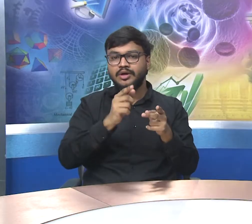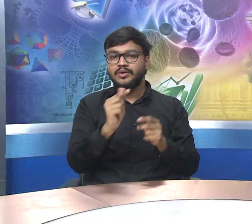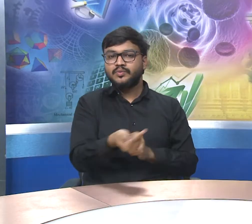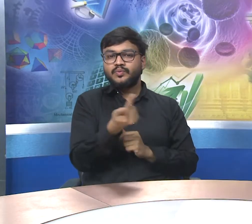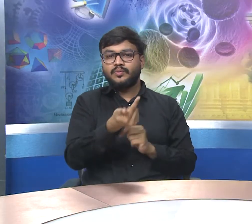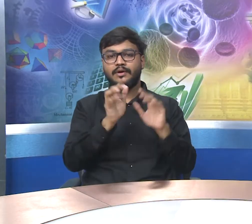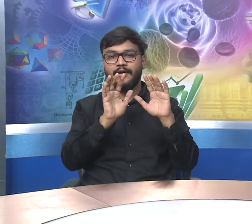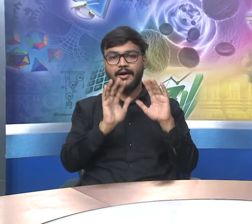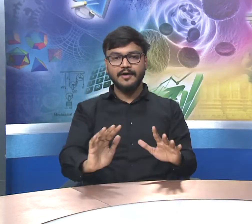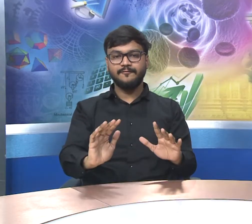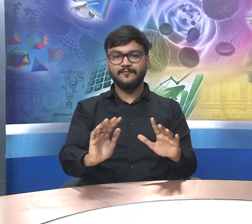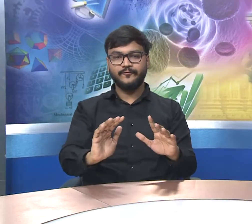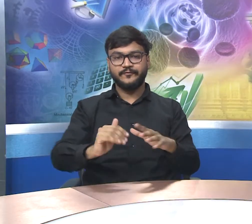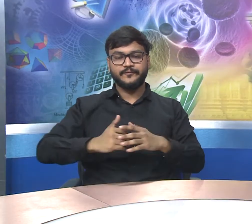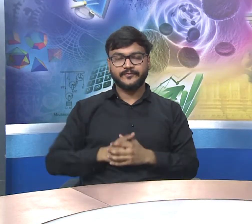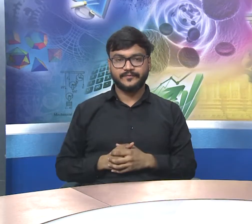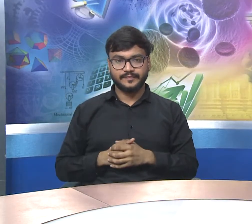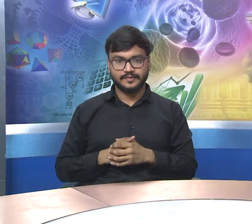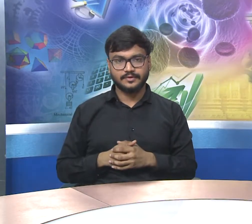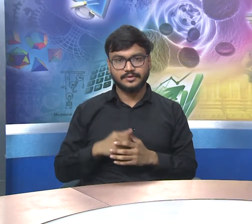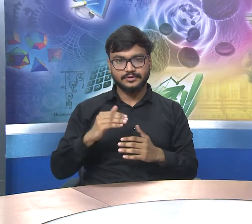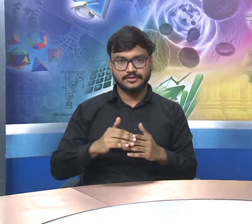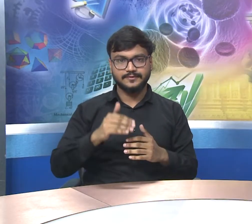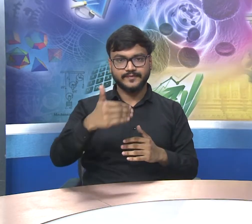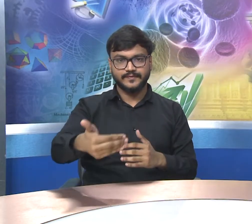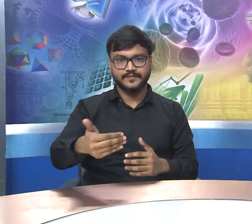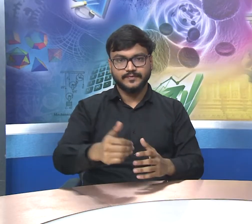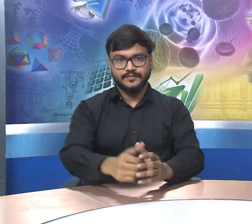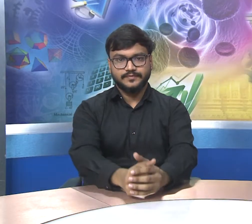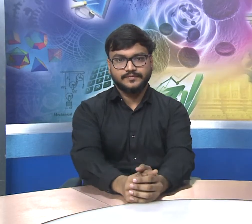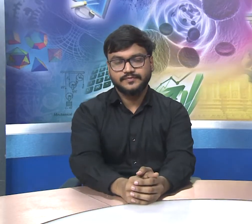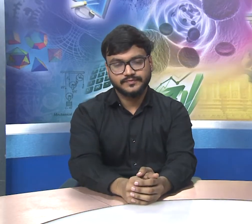Use of Indian Sign Language to mobile phone.